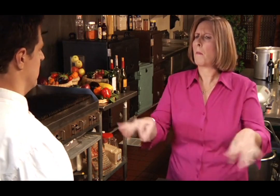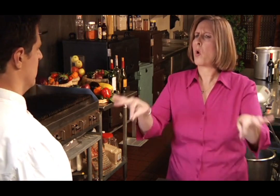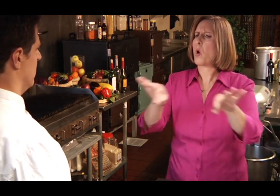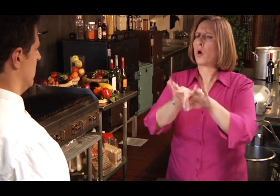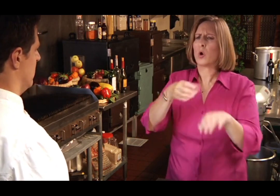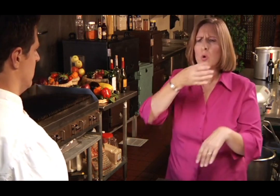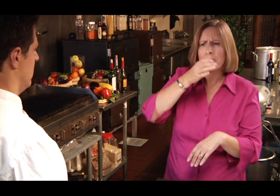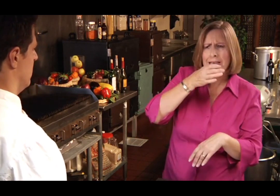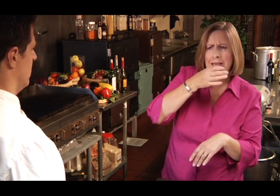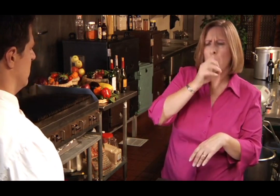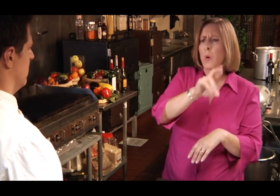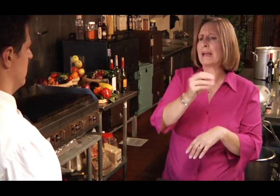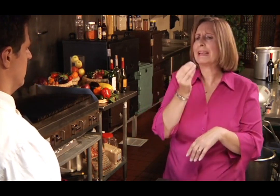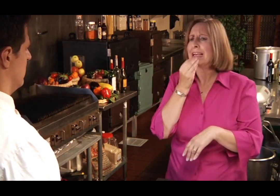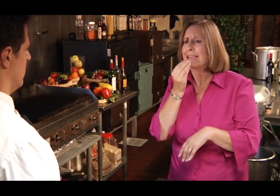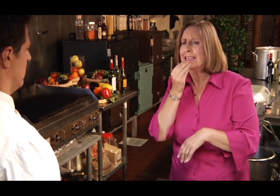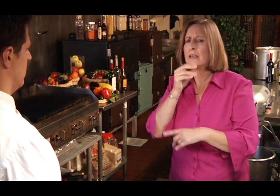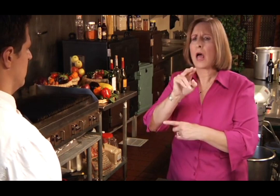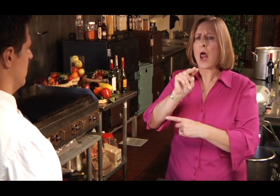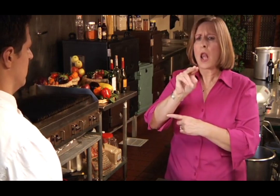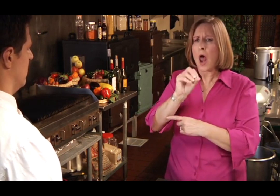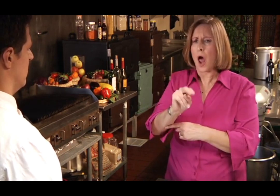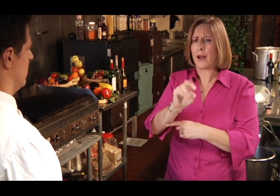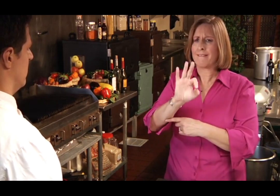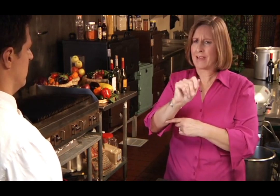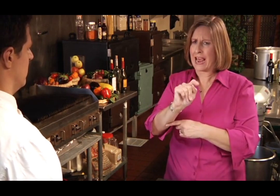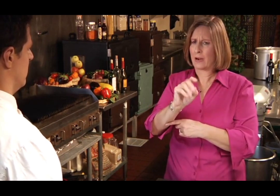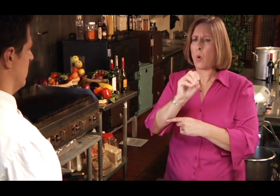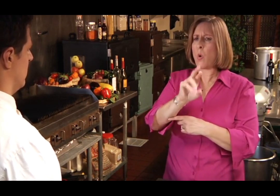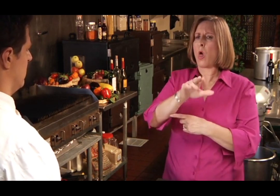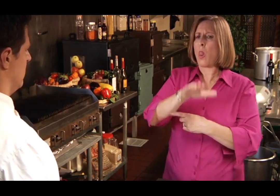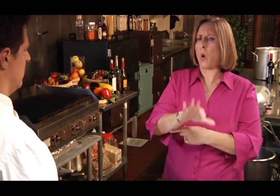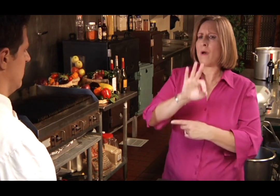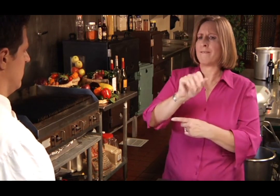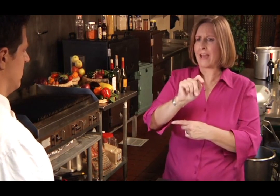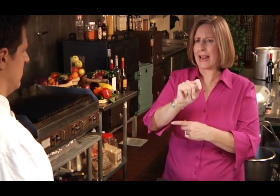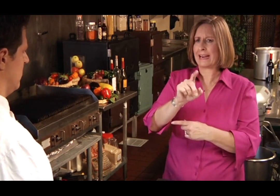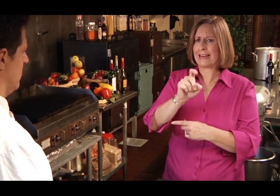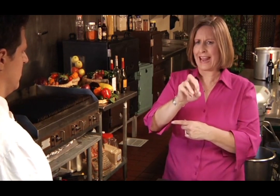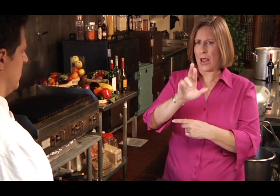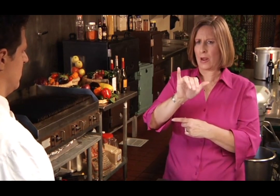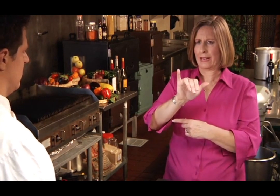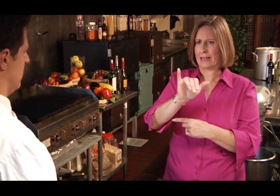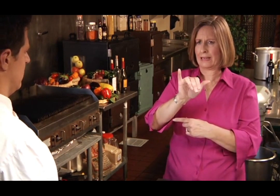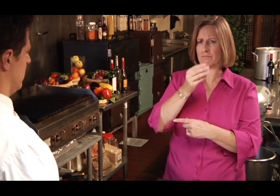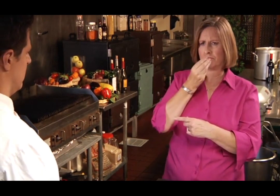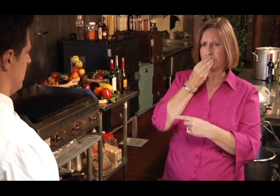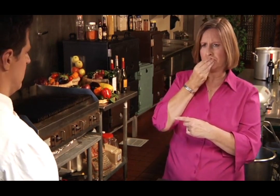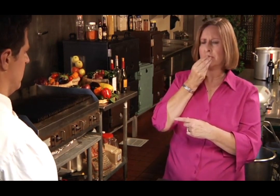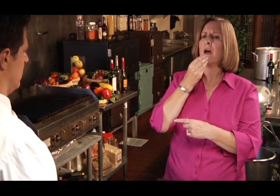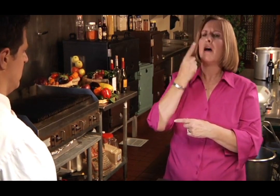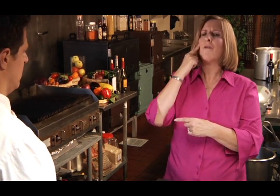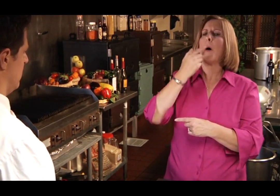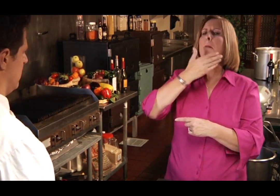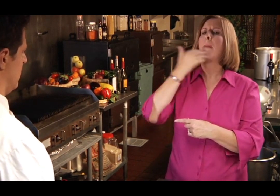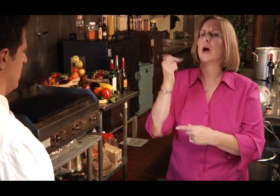It is important to choose non-fat or low-fat dairy products for better nutrition and fewer calories.